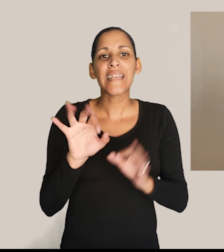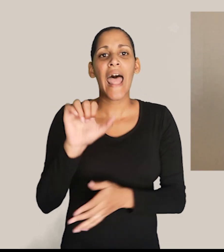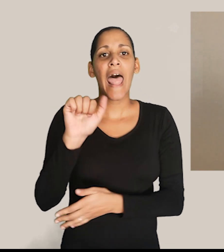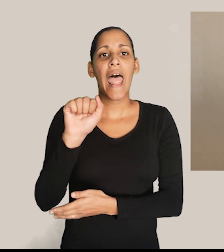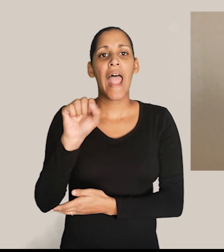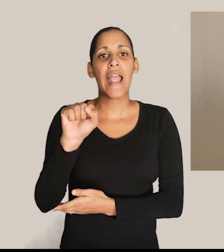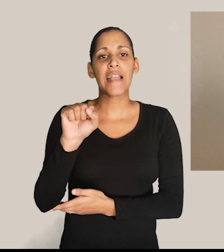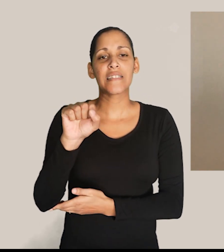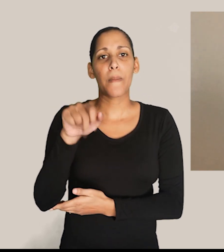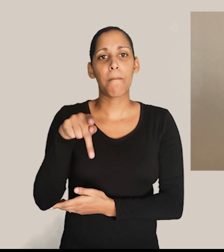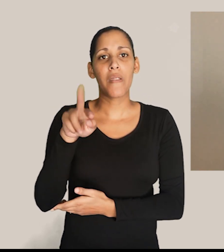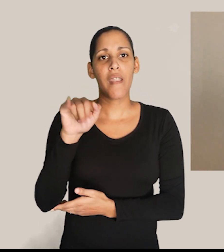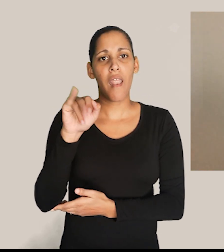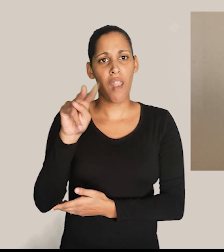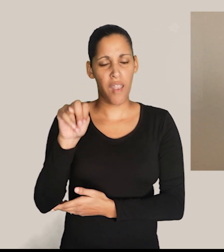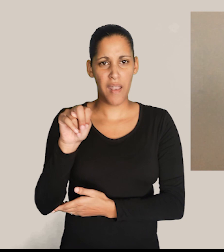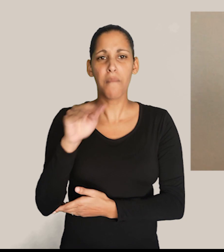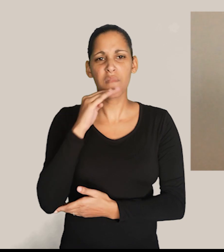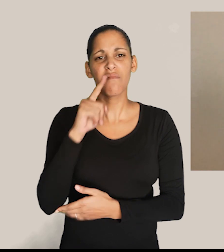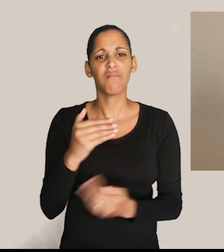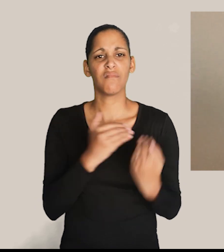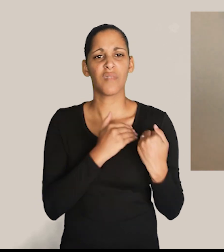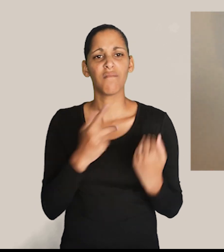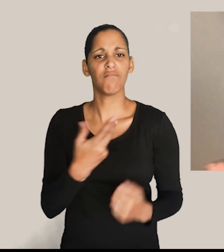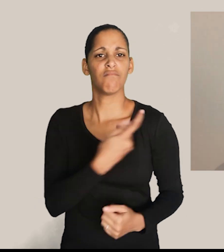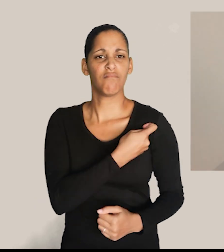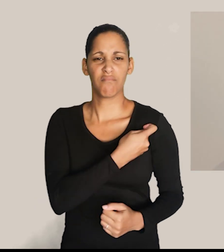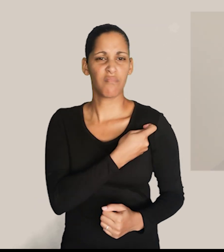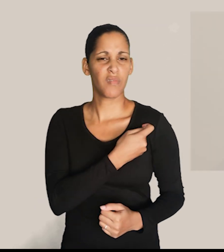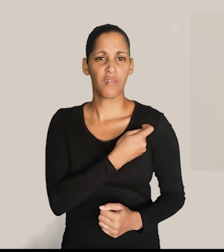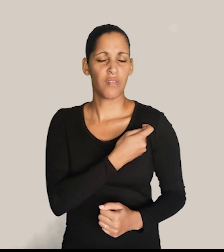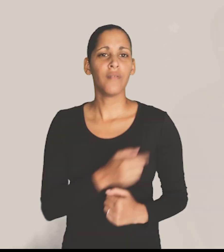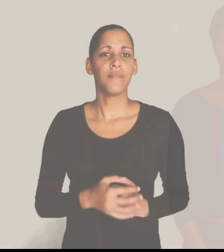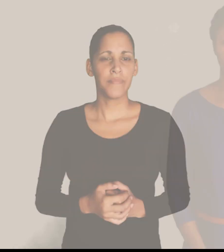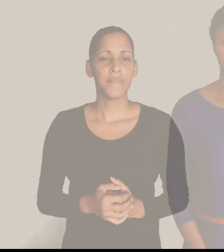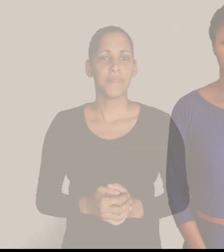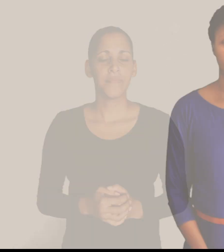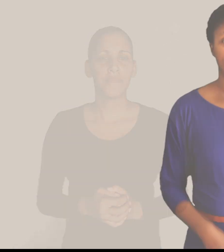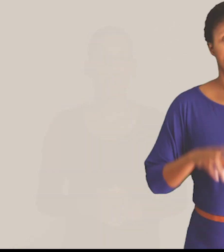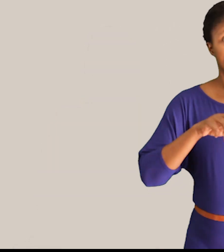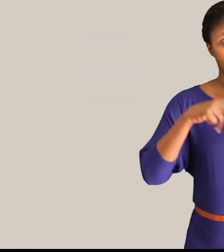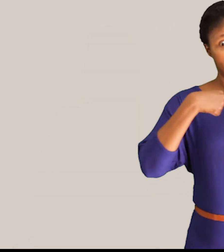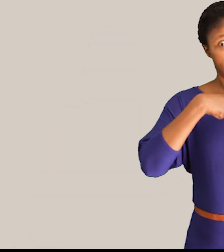aspirin, is not a contraindication to receiving the vaccine.